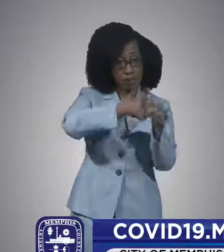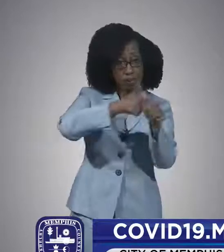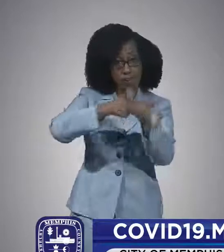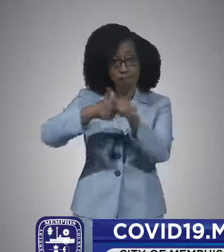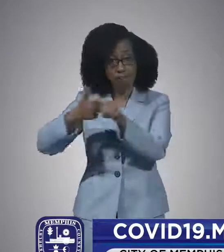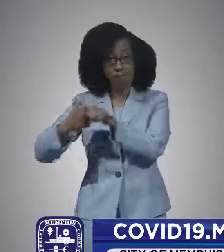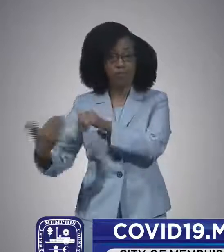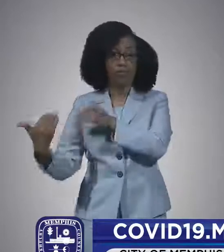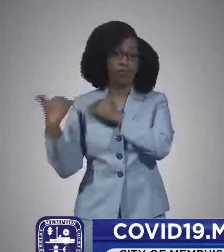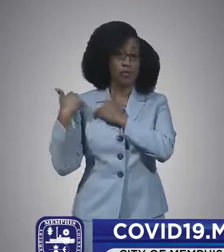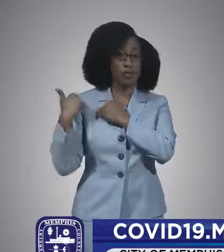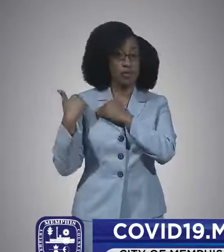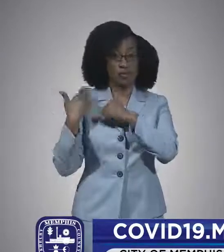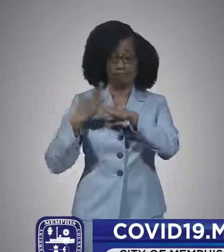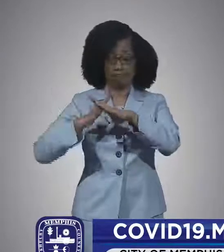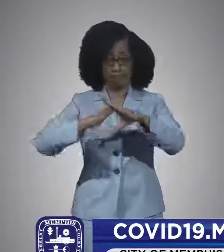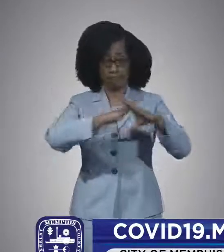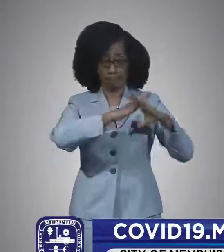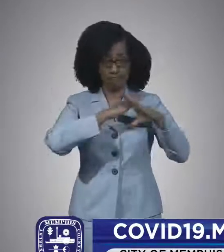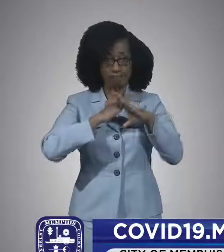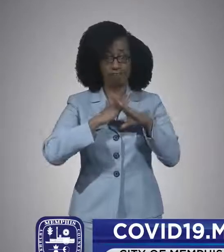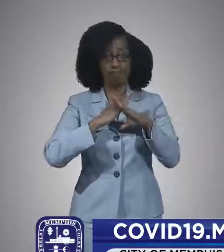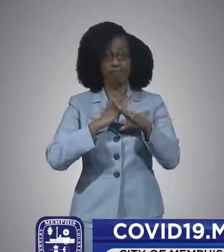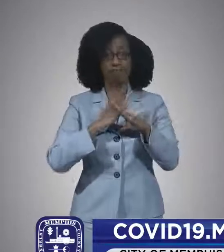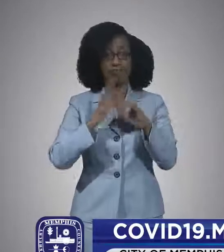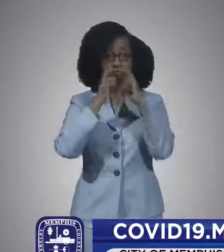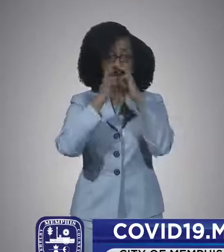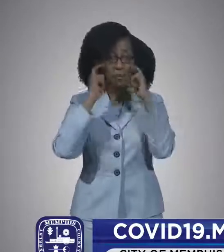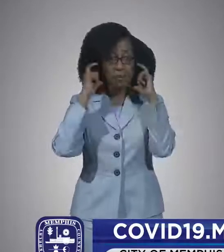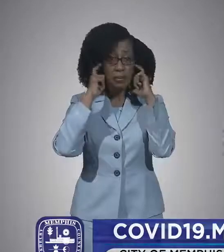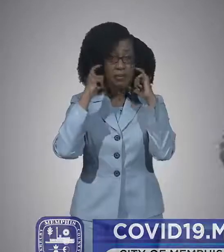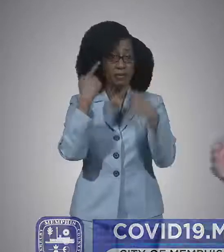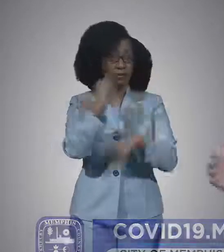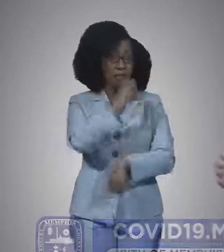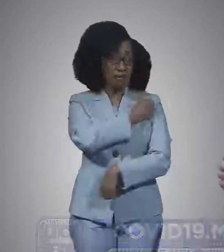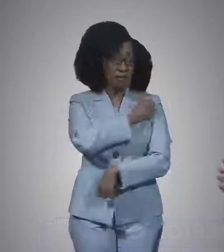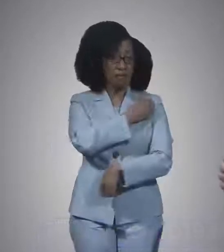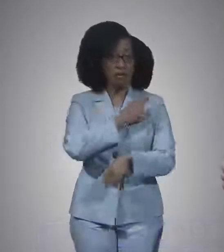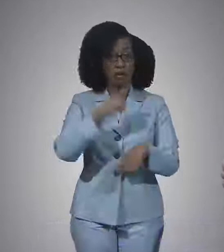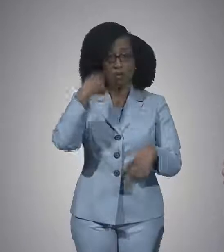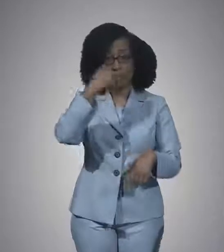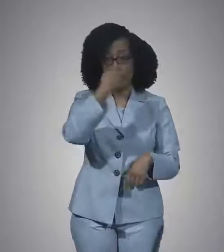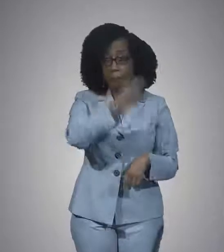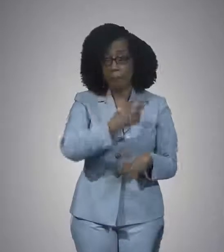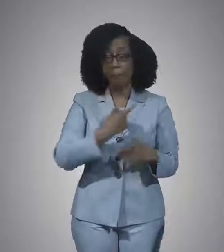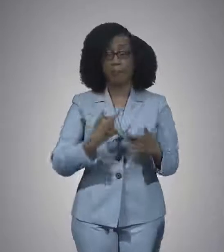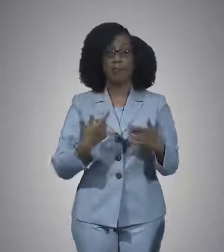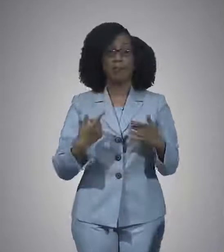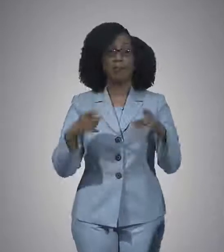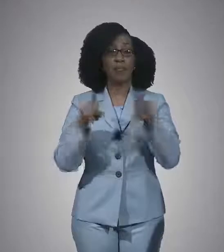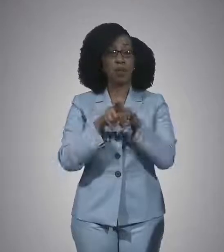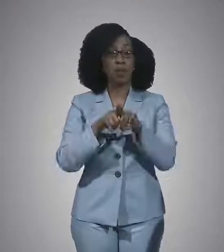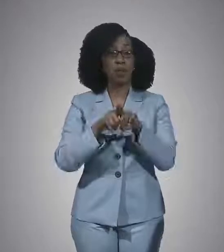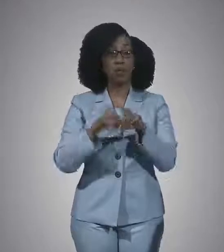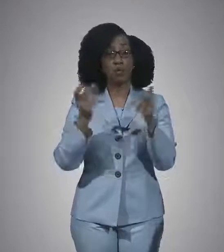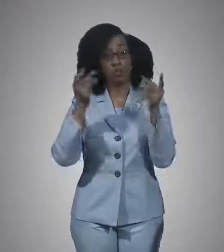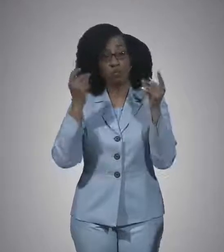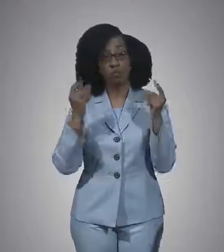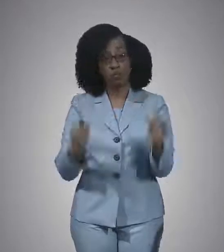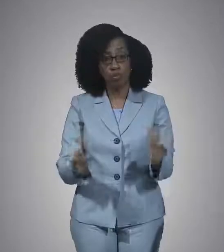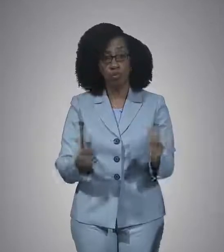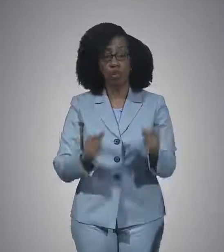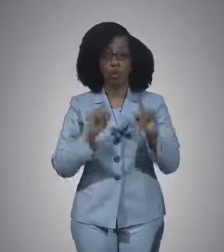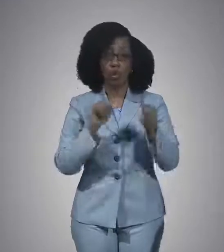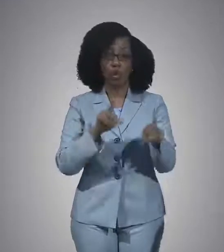protecting ourselves and others through masking, vaccination, and regular testing, seeking immediate medical intervention,